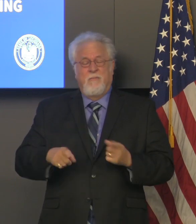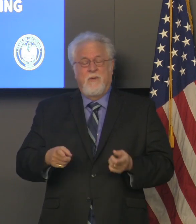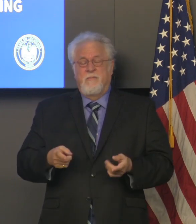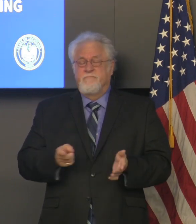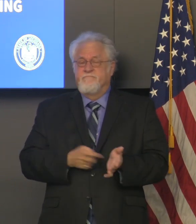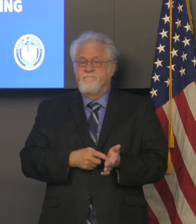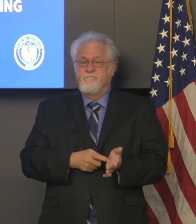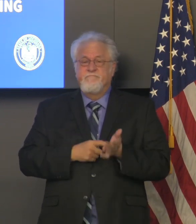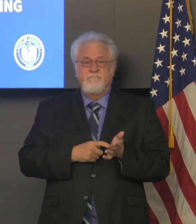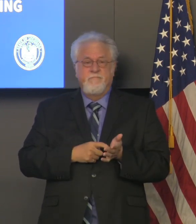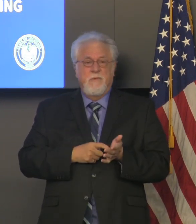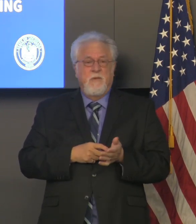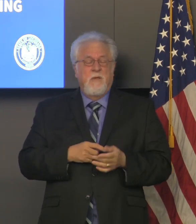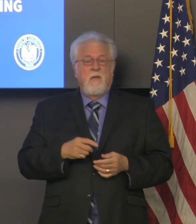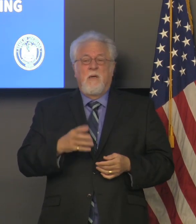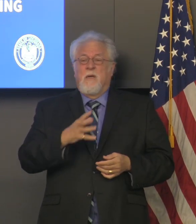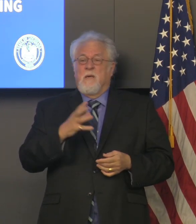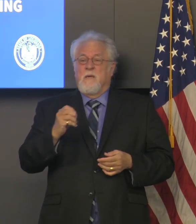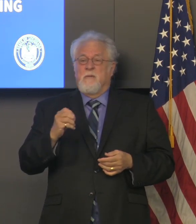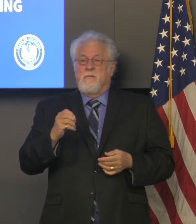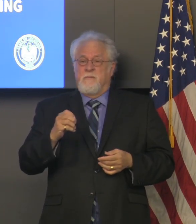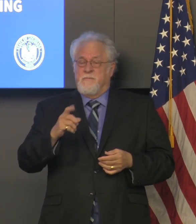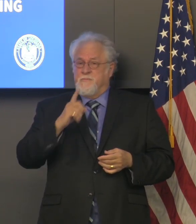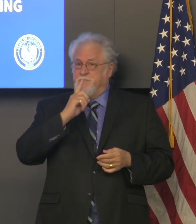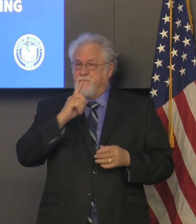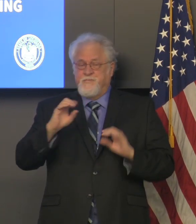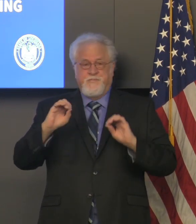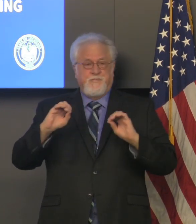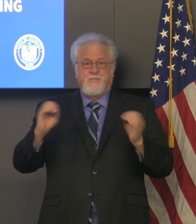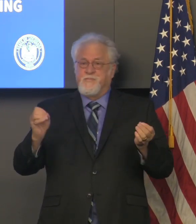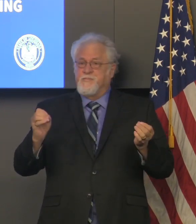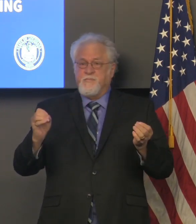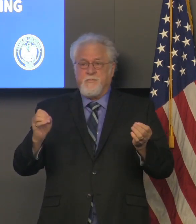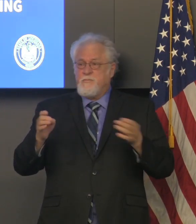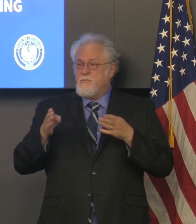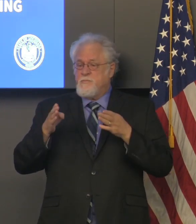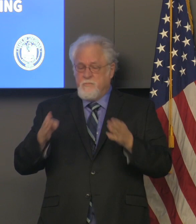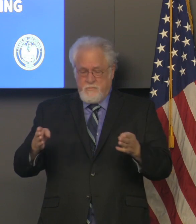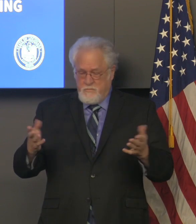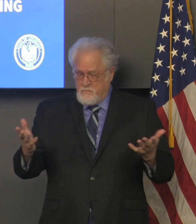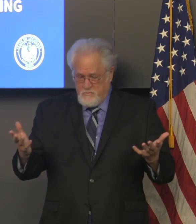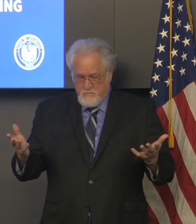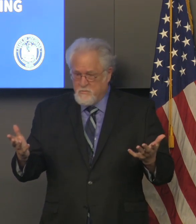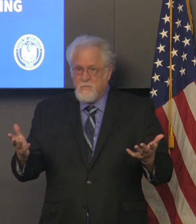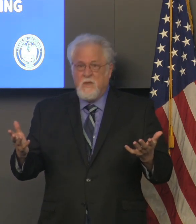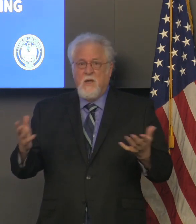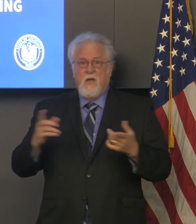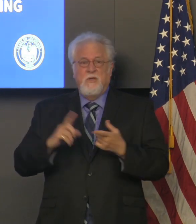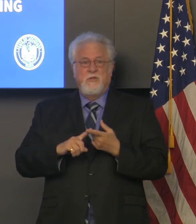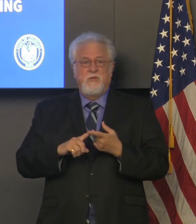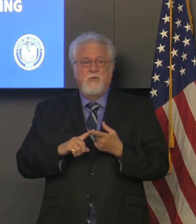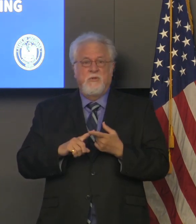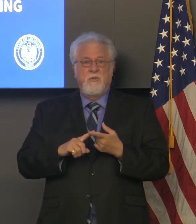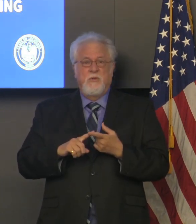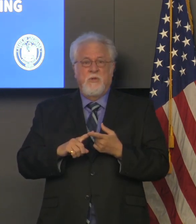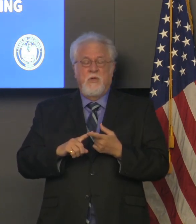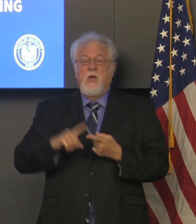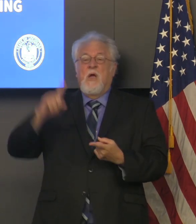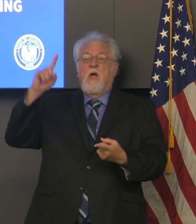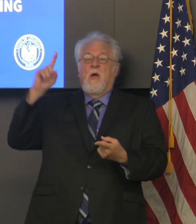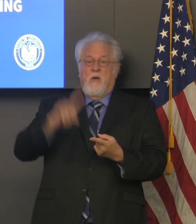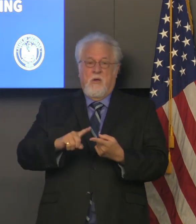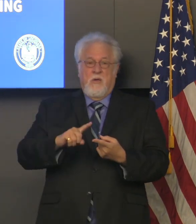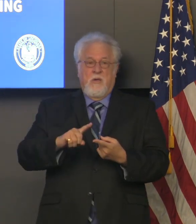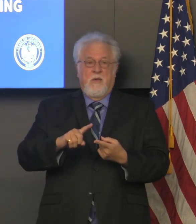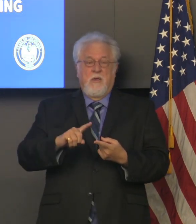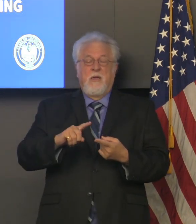absolutely necessary. And in fact, there is no method available to us to get to a transmission rate of less than